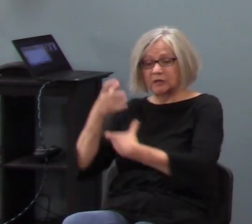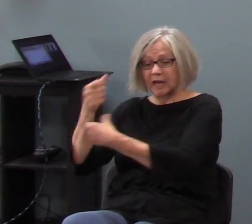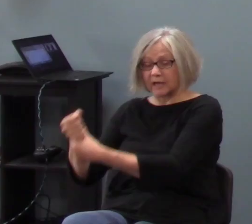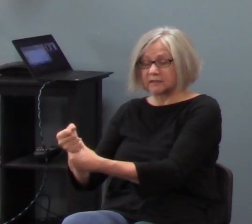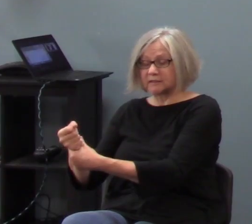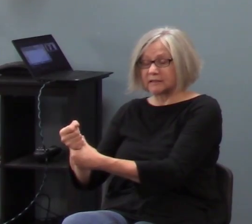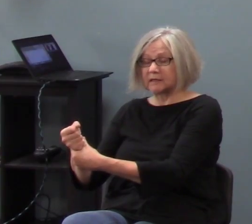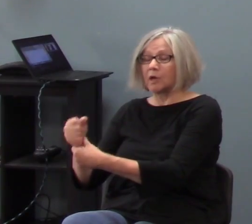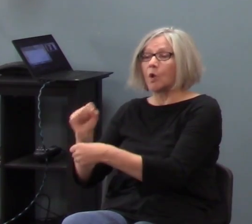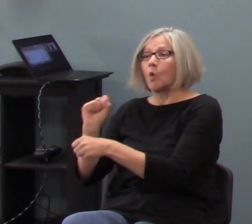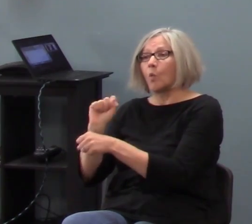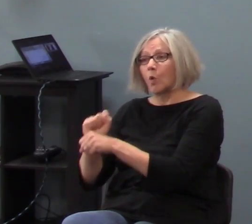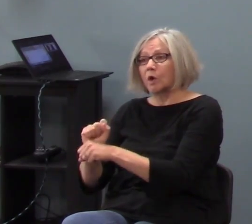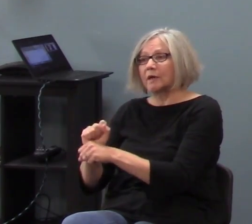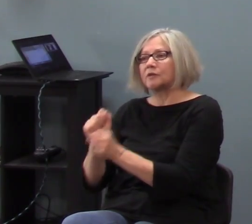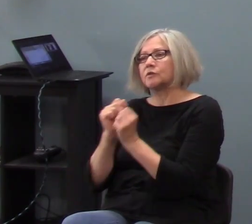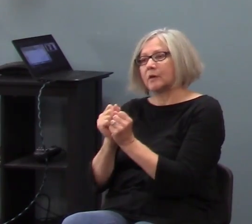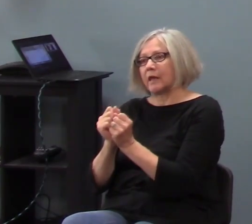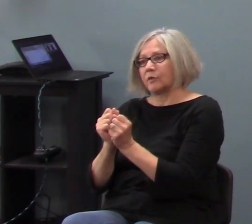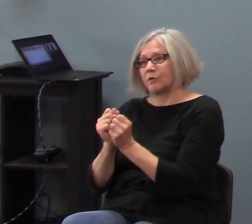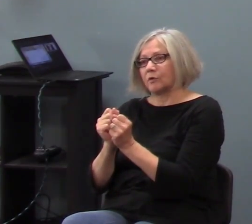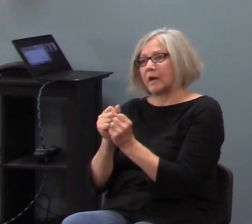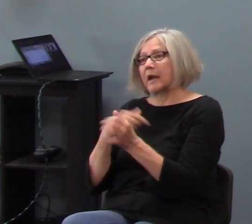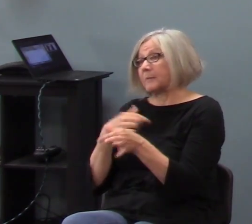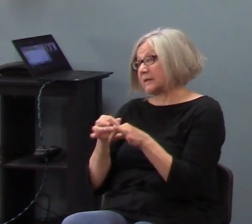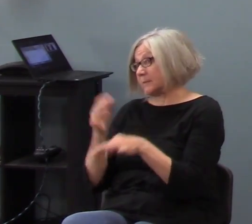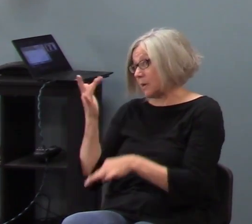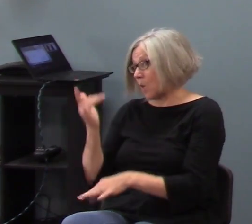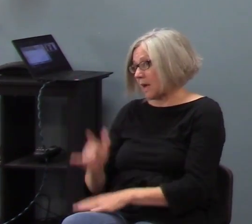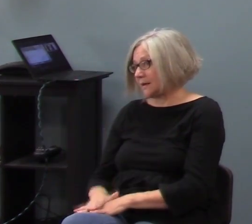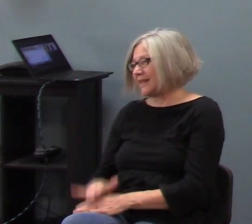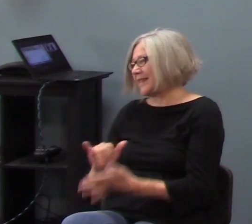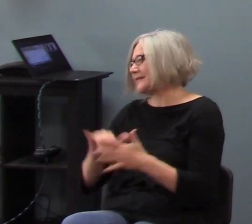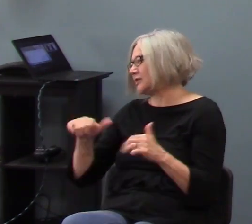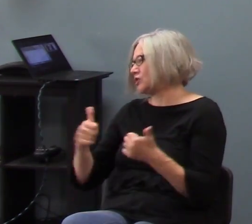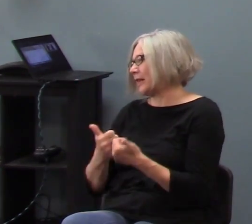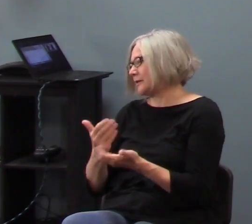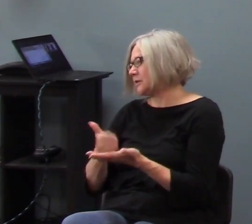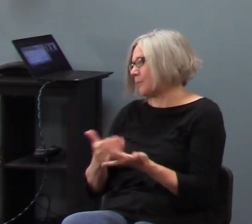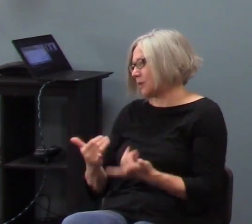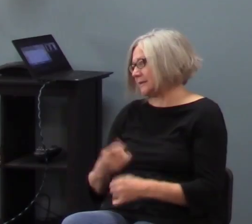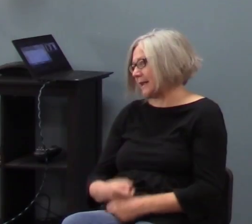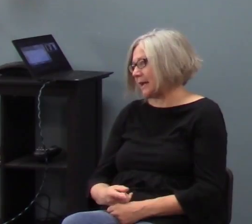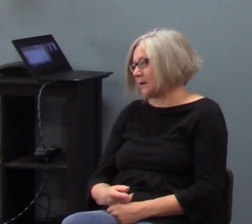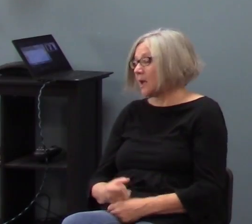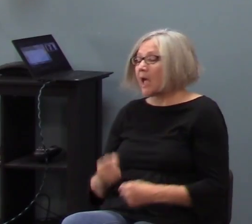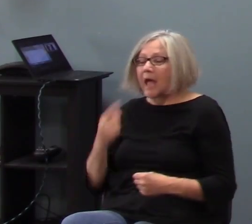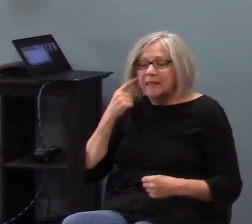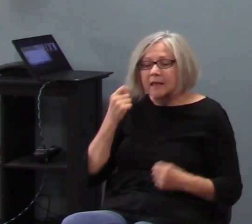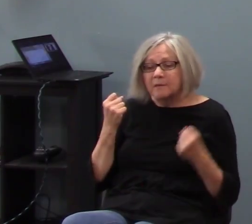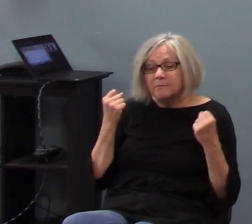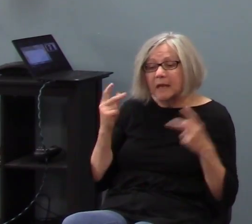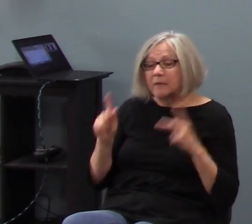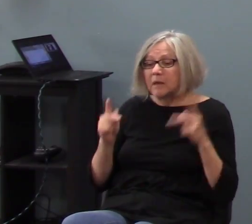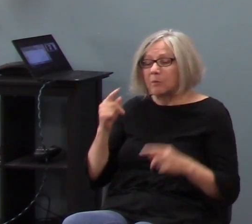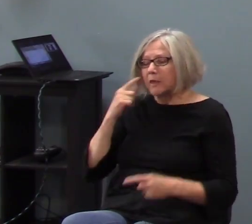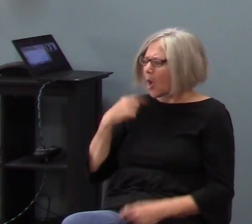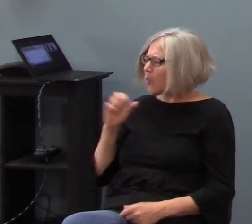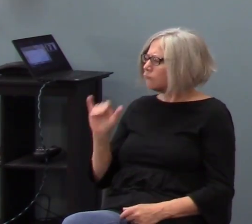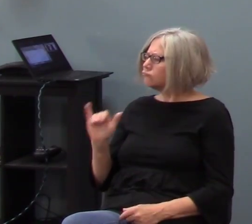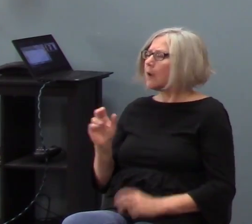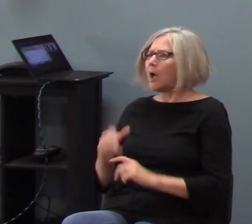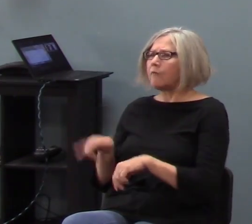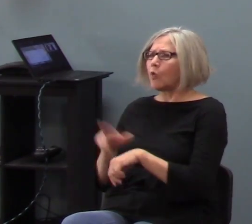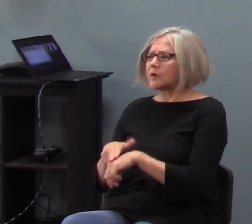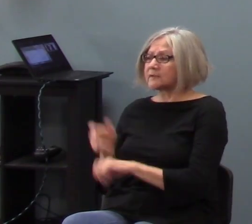why, and which is the challenging piece for today. Because I think a lot of people just sort of assume, yeah, of course evolution is